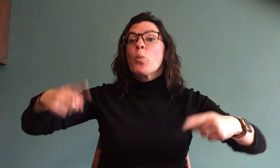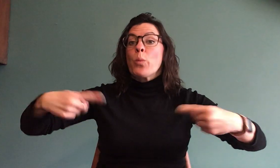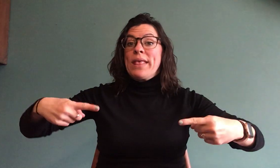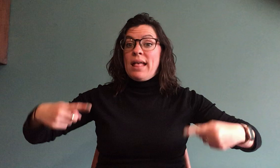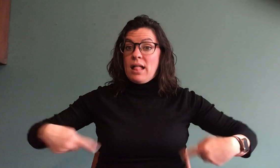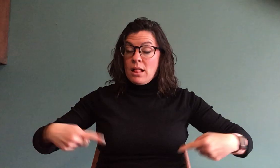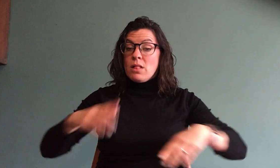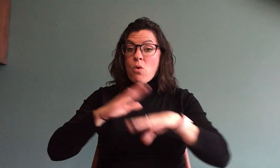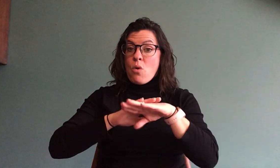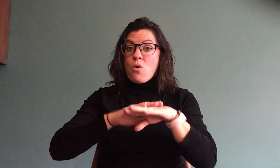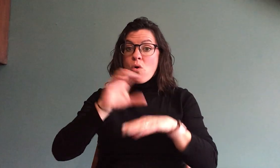the scaffold